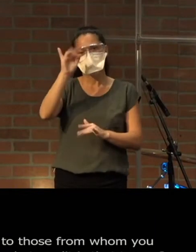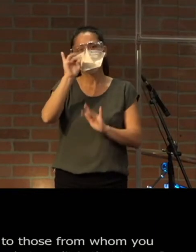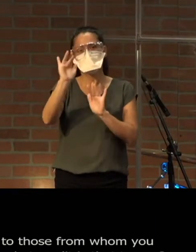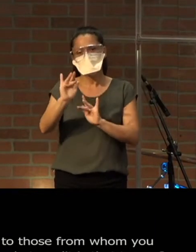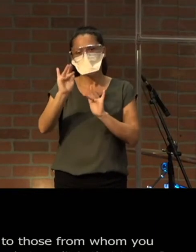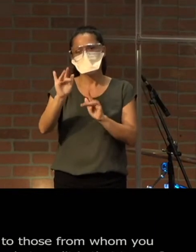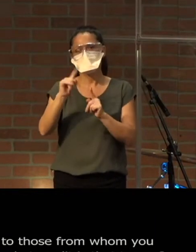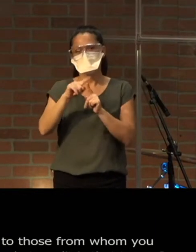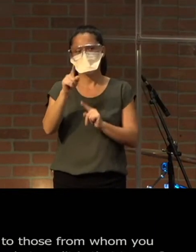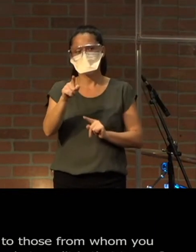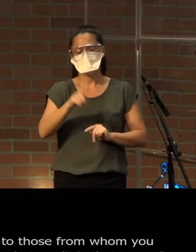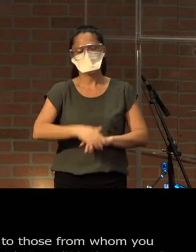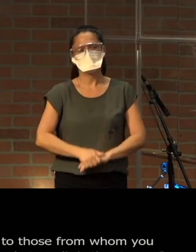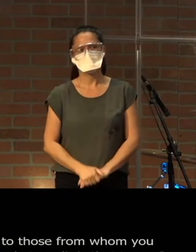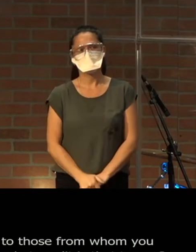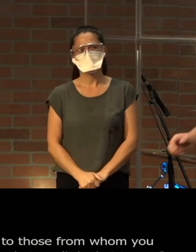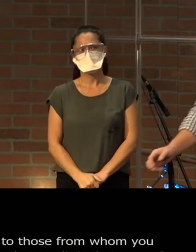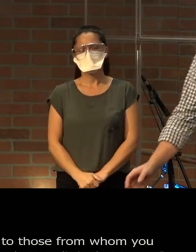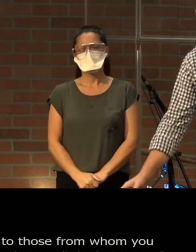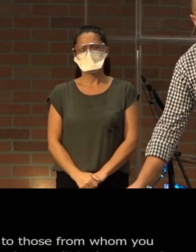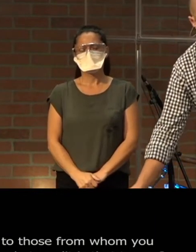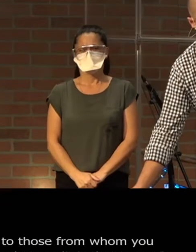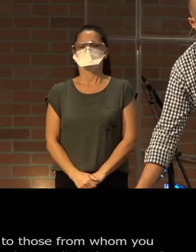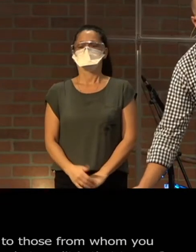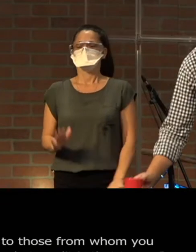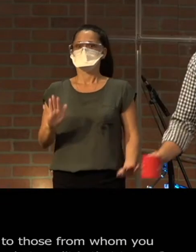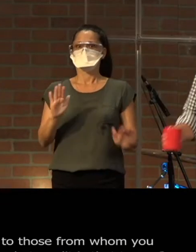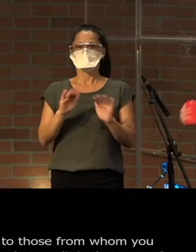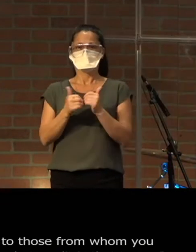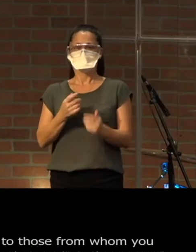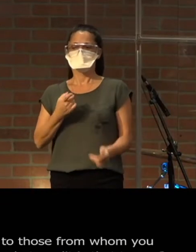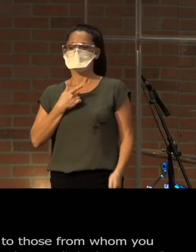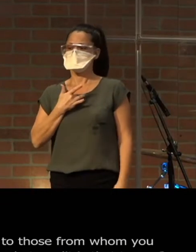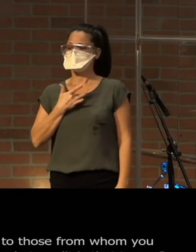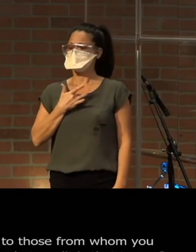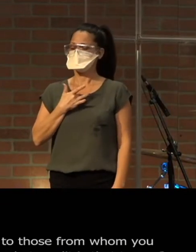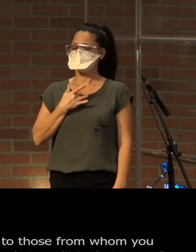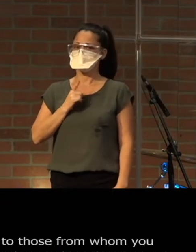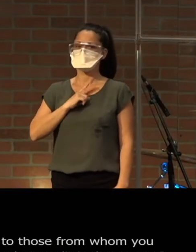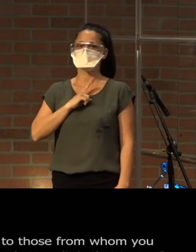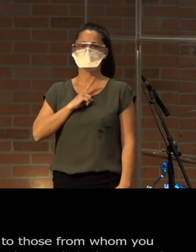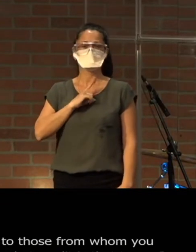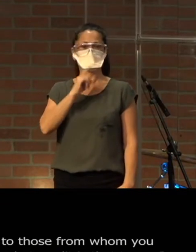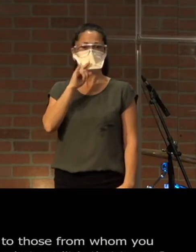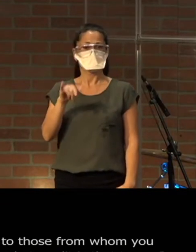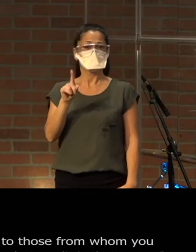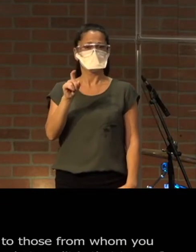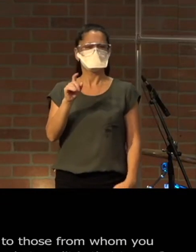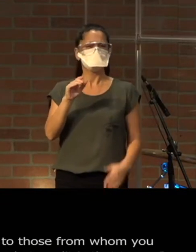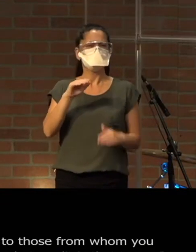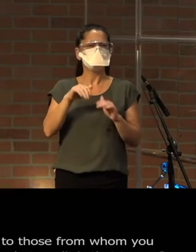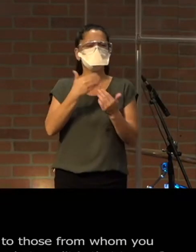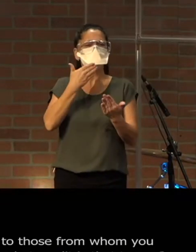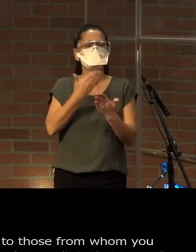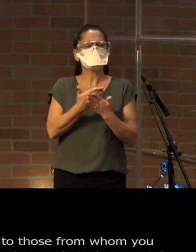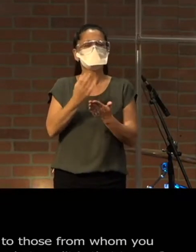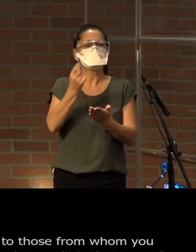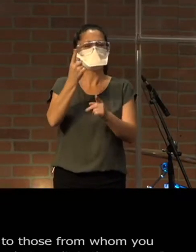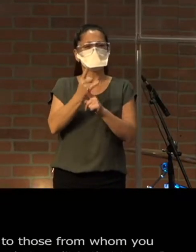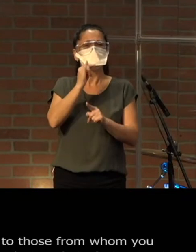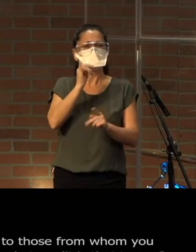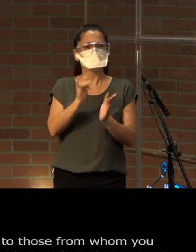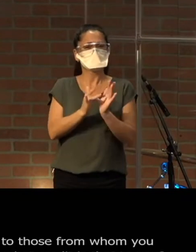merciful." How convicting is that? And how good and right is